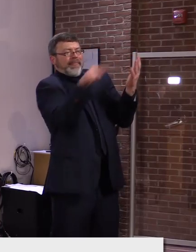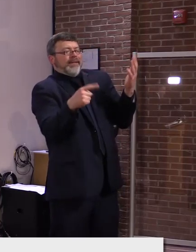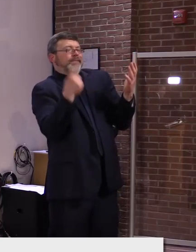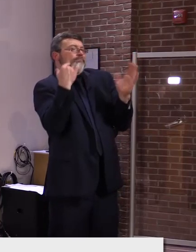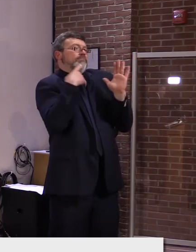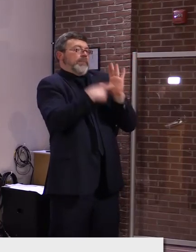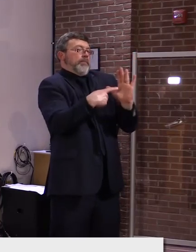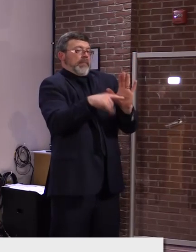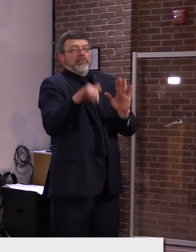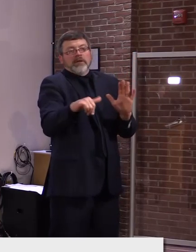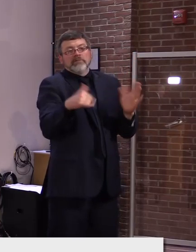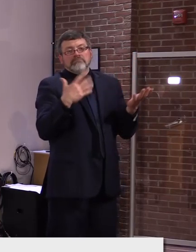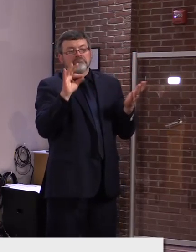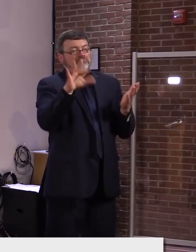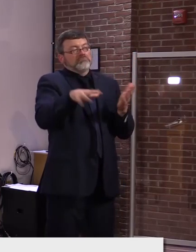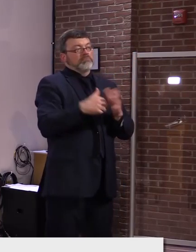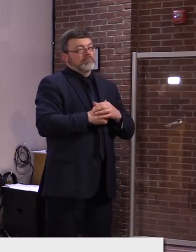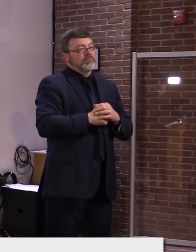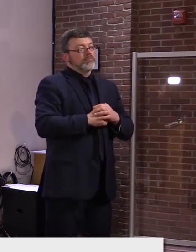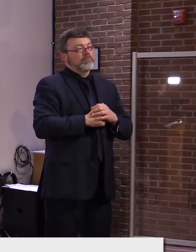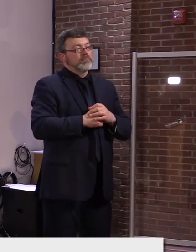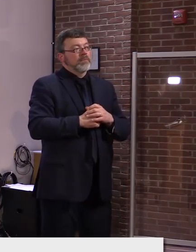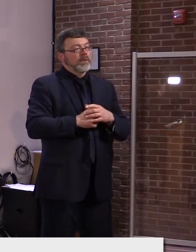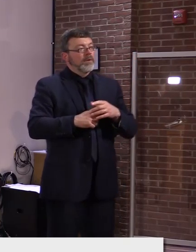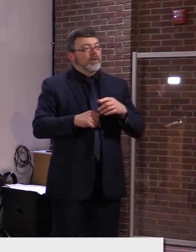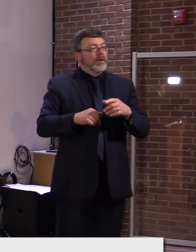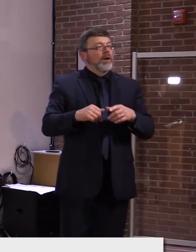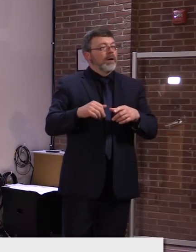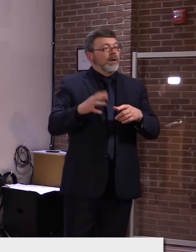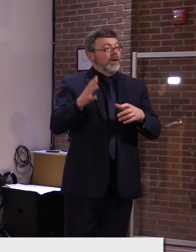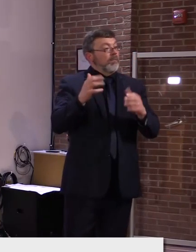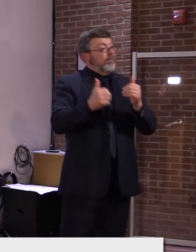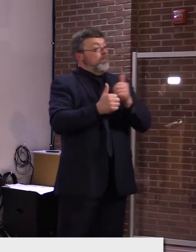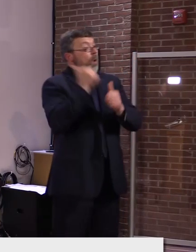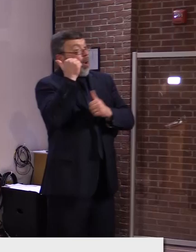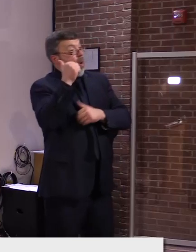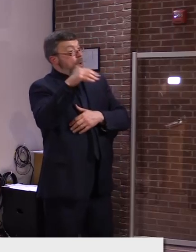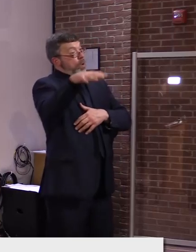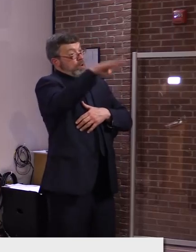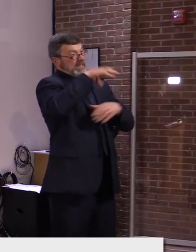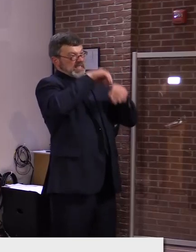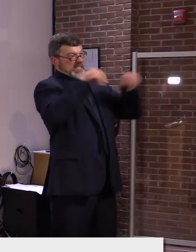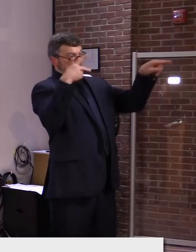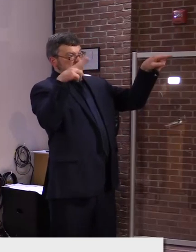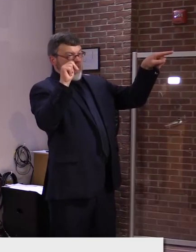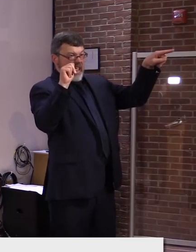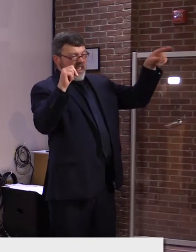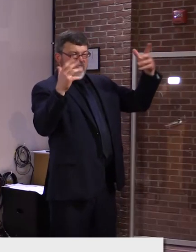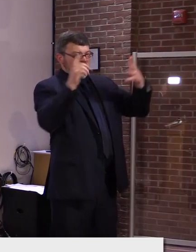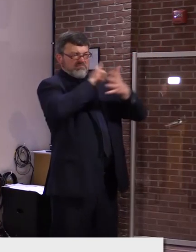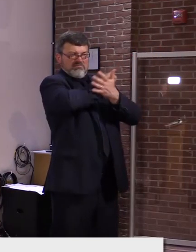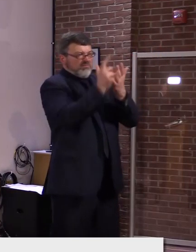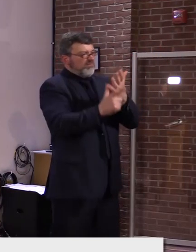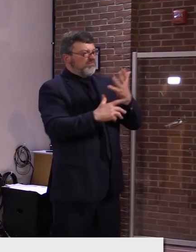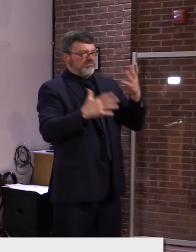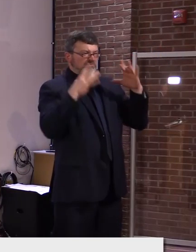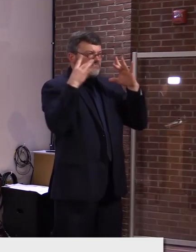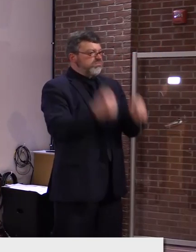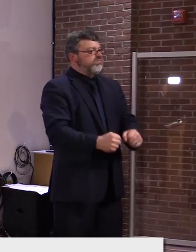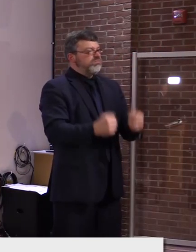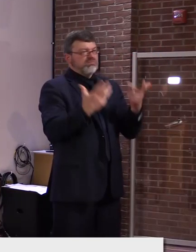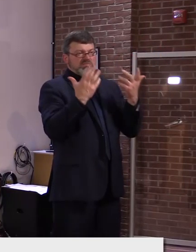it's certainly not the majority of the population because we know almost all filled out the complete online